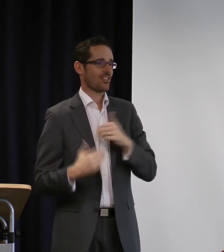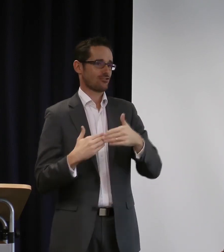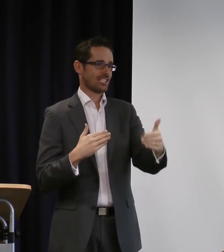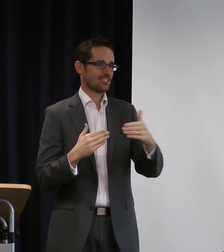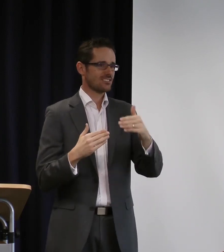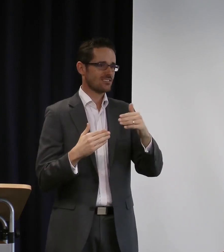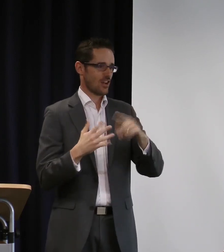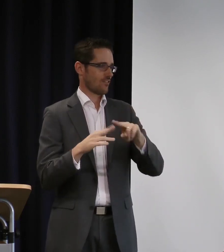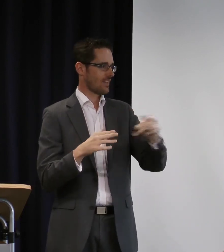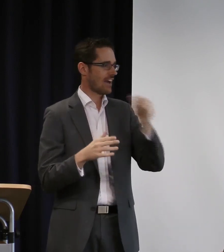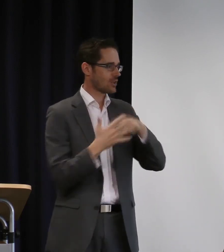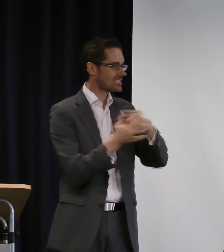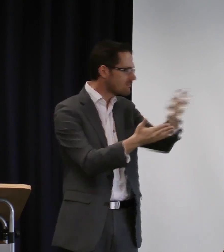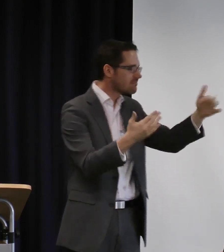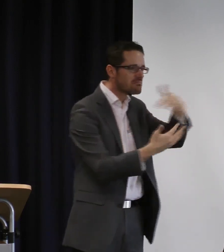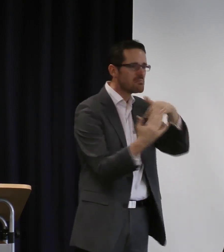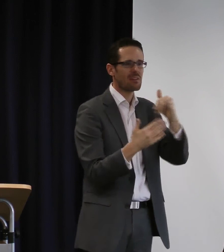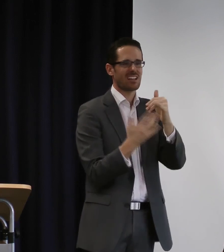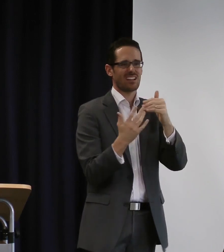us. Enjoy the rest of the afternoon.